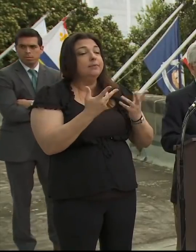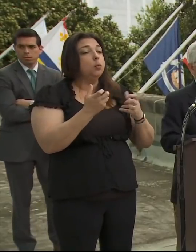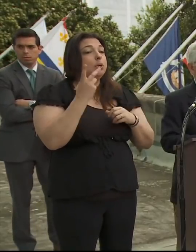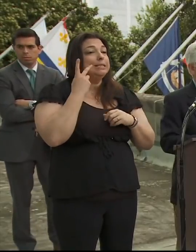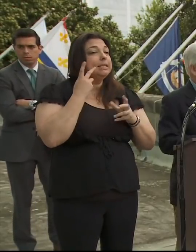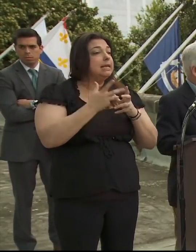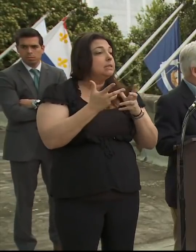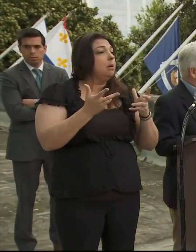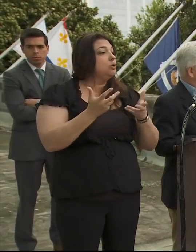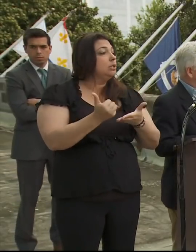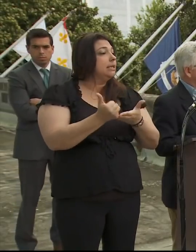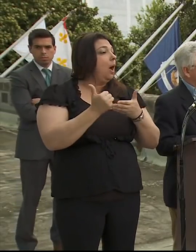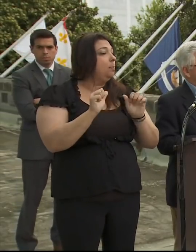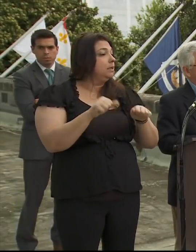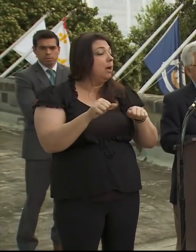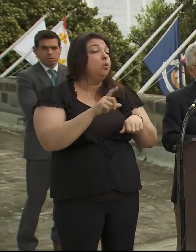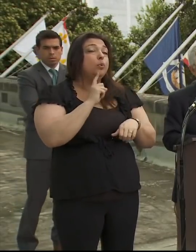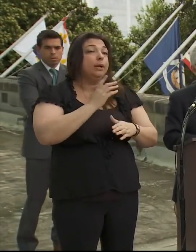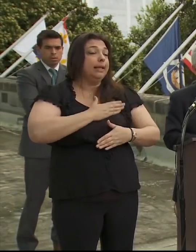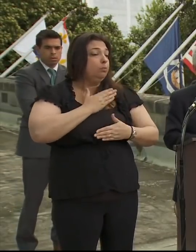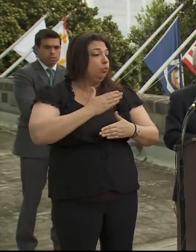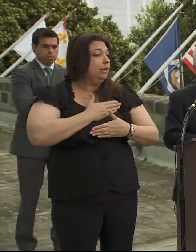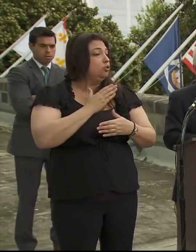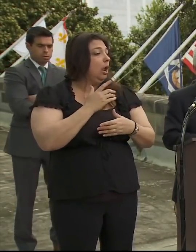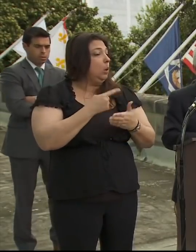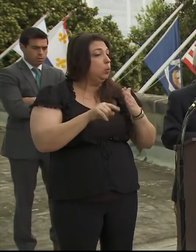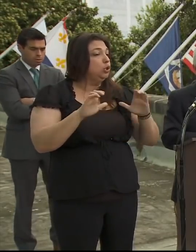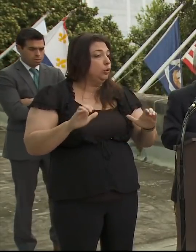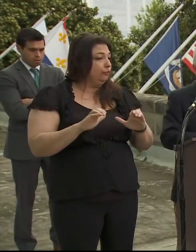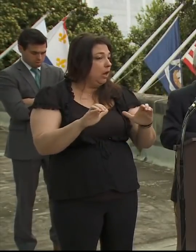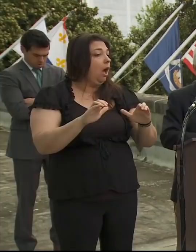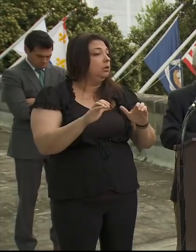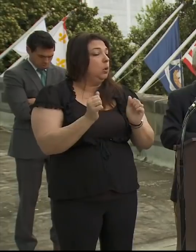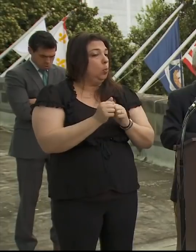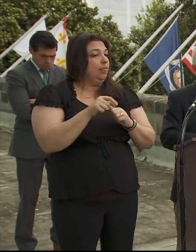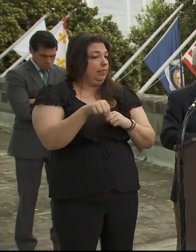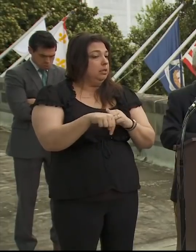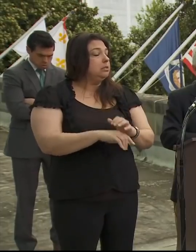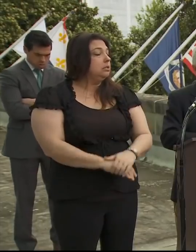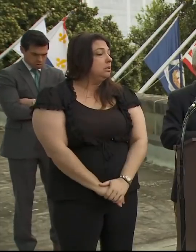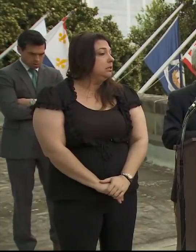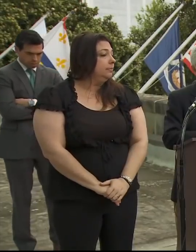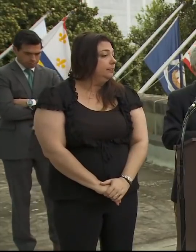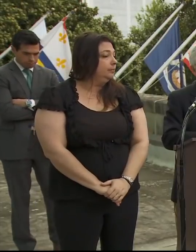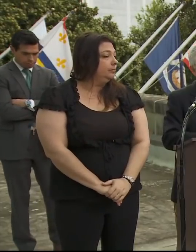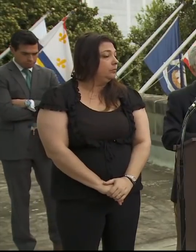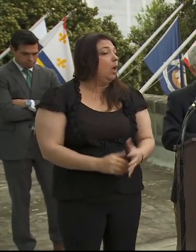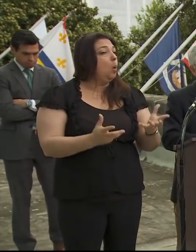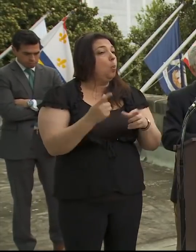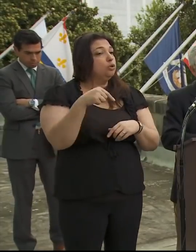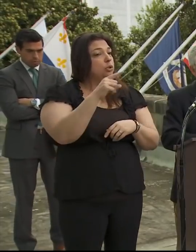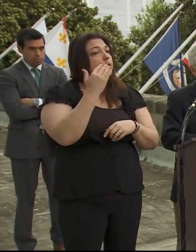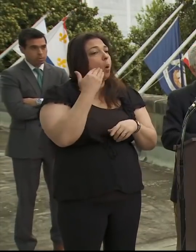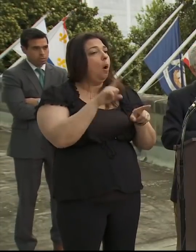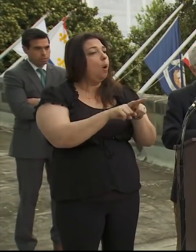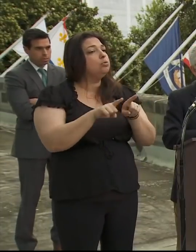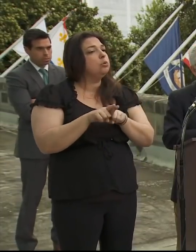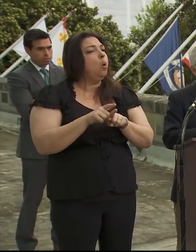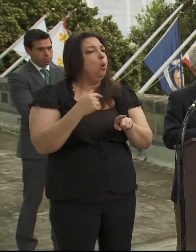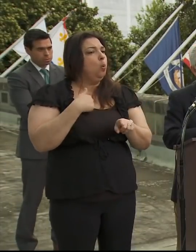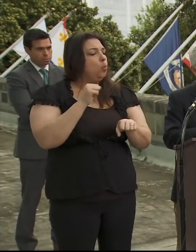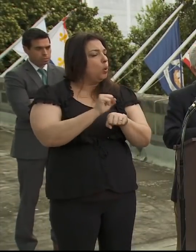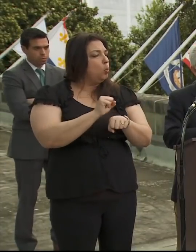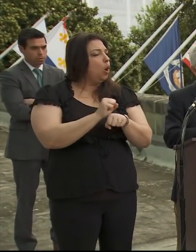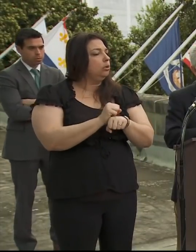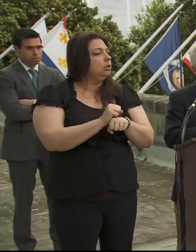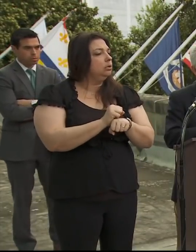see as much help as possible. So we deeply appreciate the step that you have taken to do that. We want everybody to know as well that we're